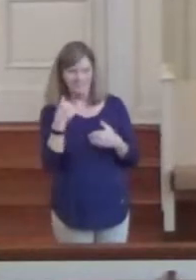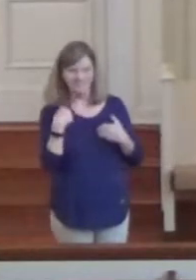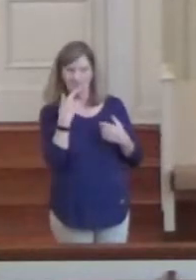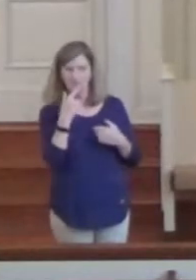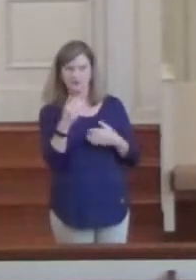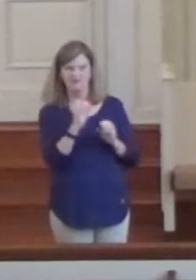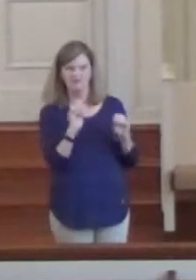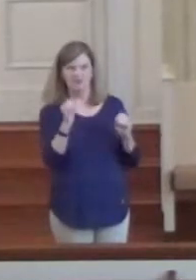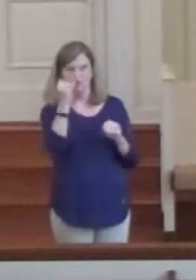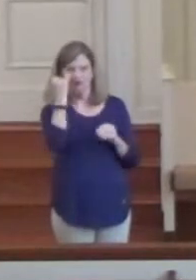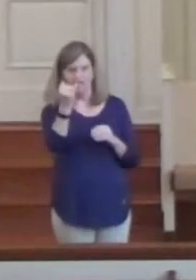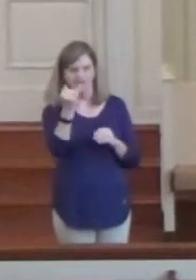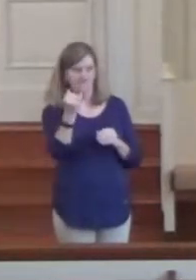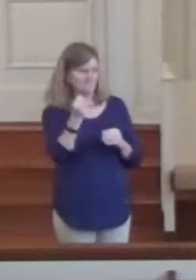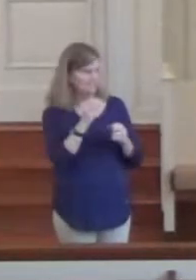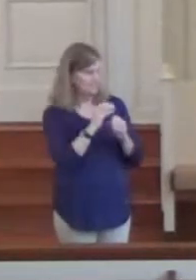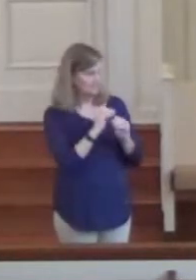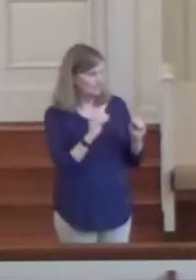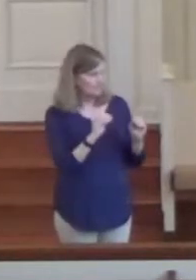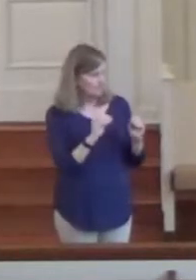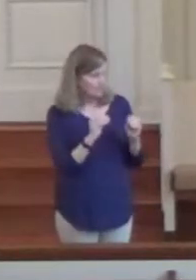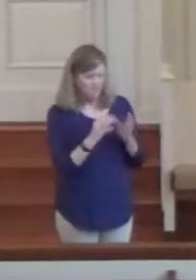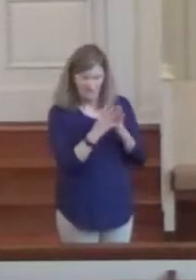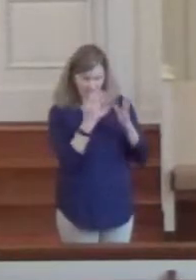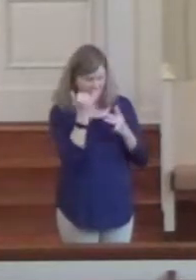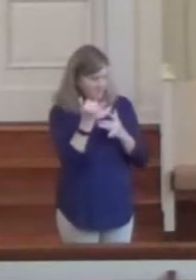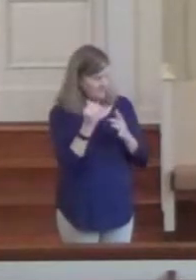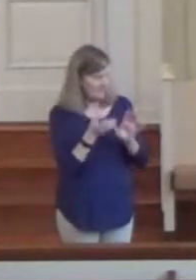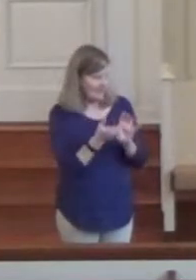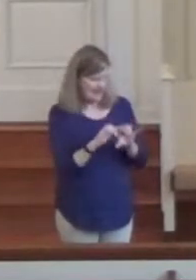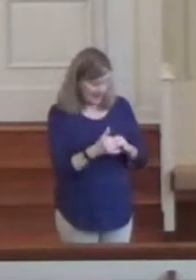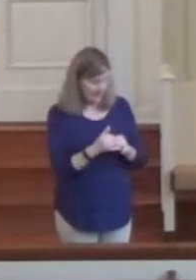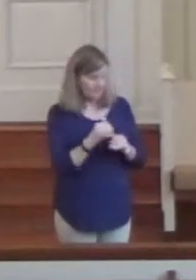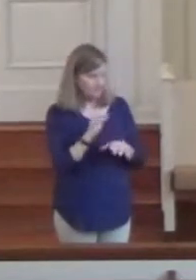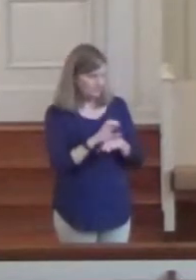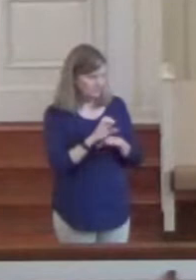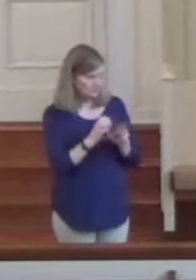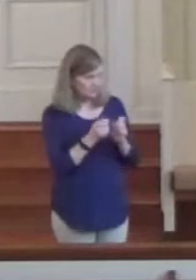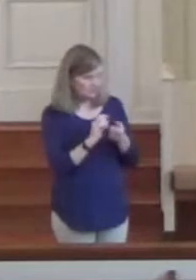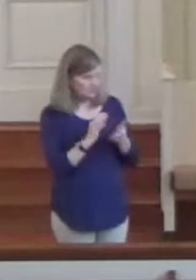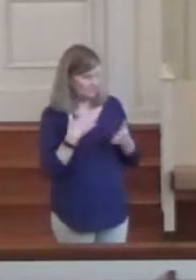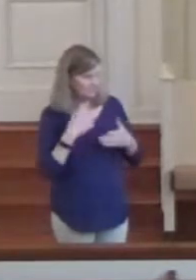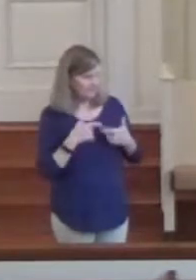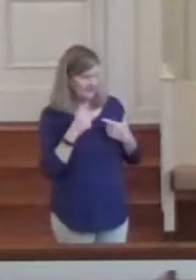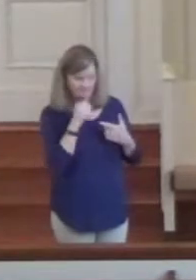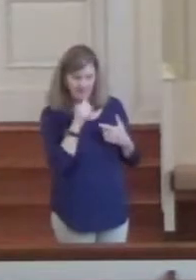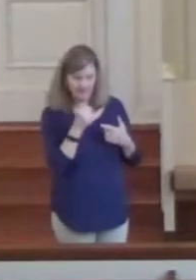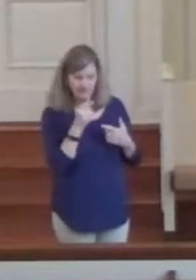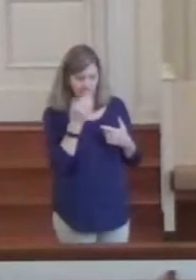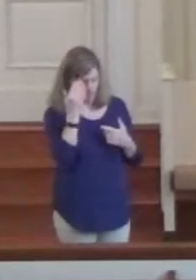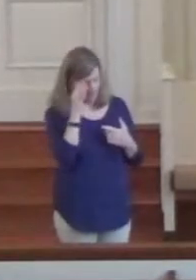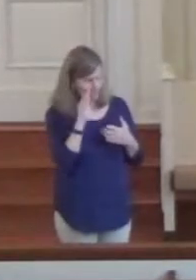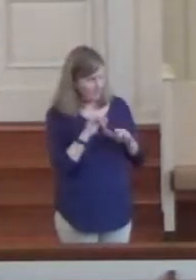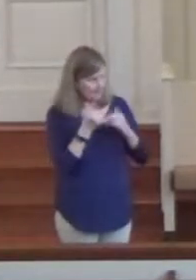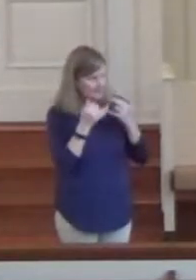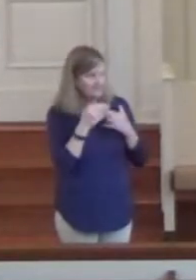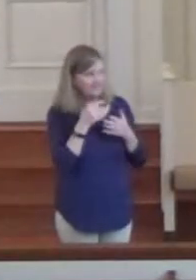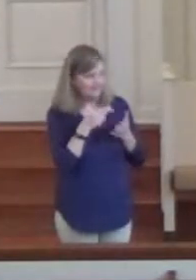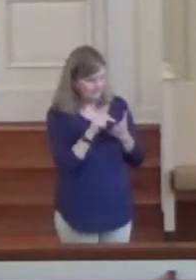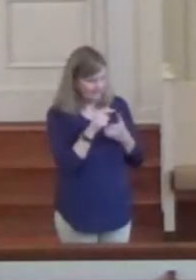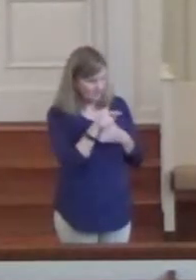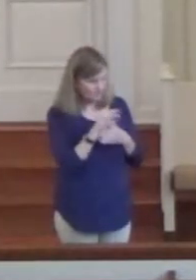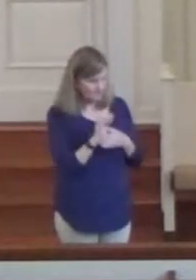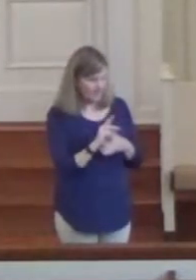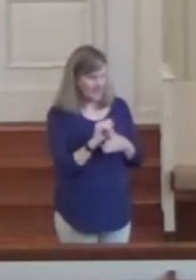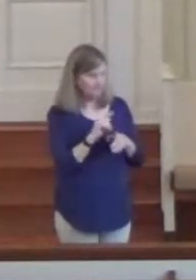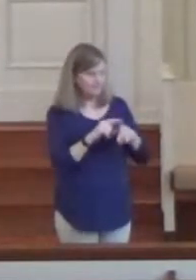no idea how much this church has changed my life, and there's really not a whole lot that I can do, and I really don't have any way that I can repay, but I just have to let you